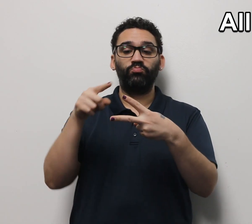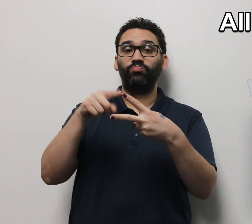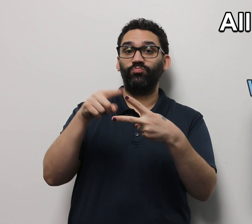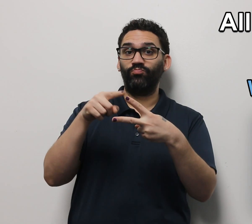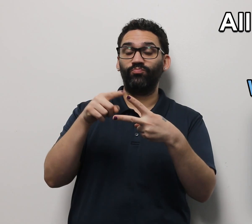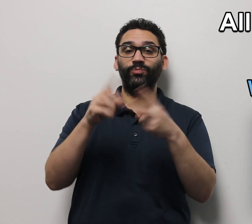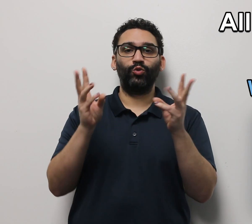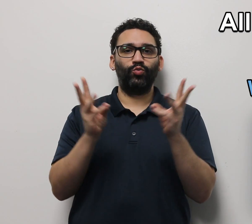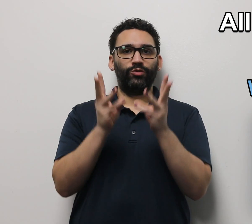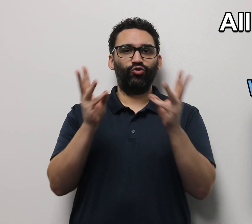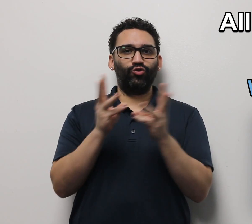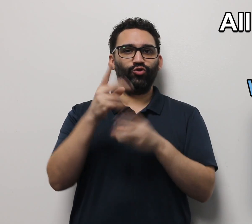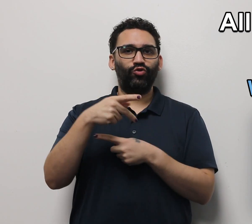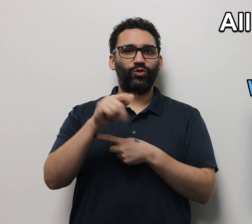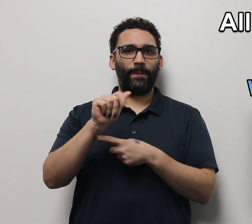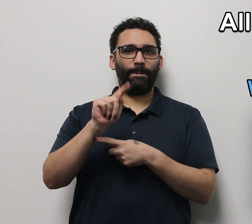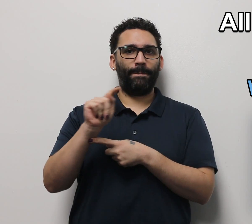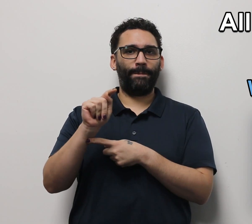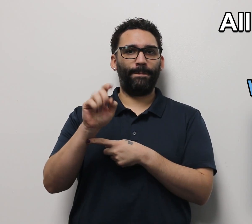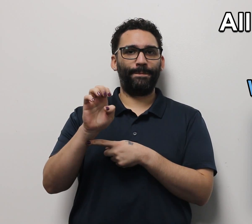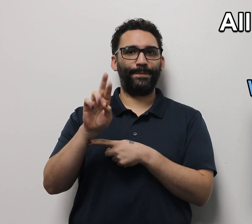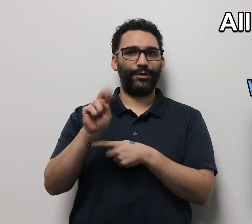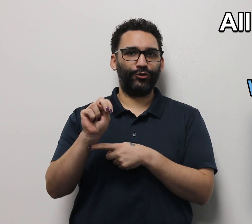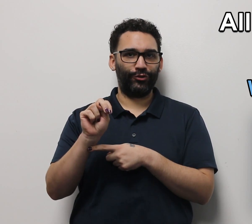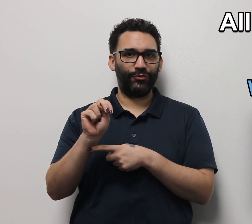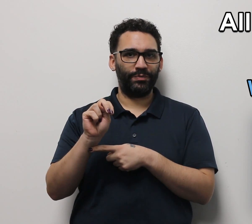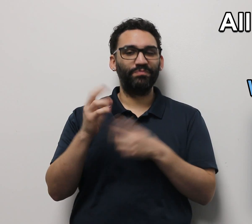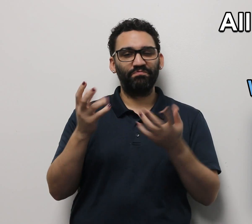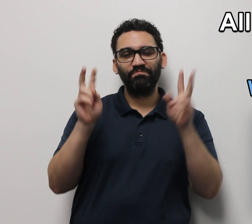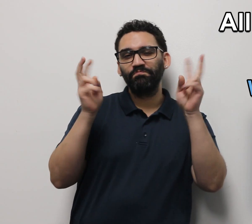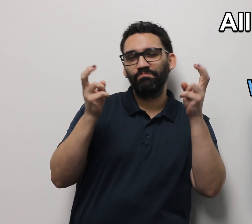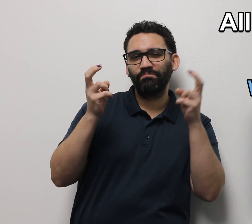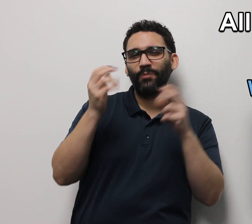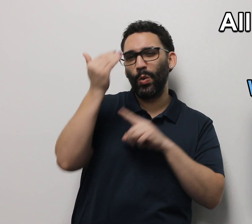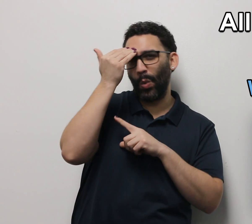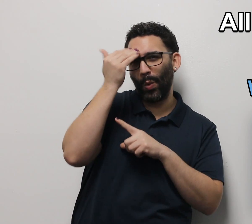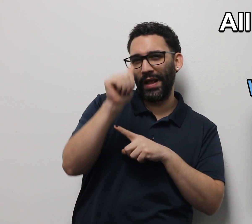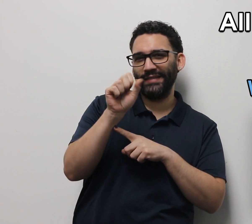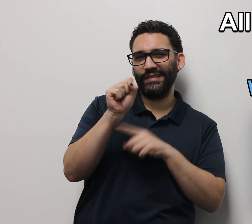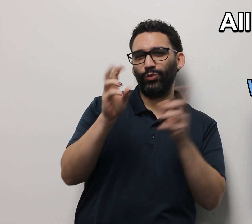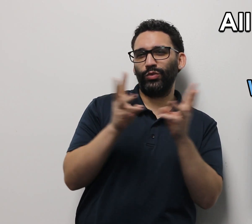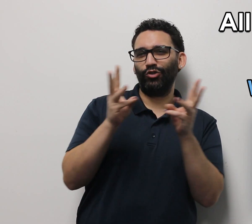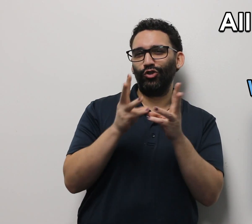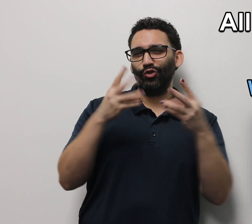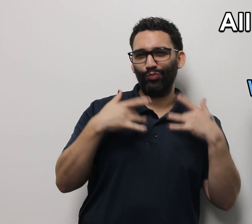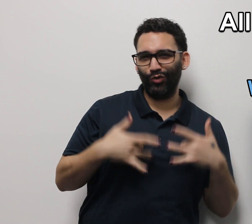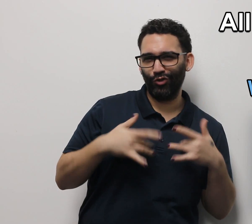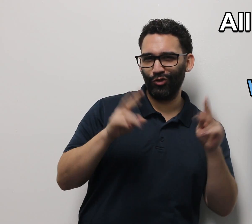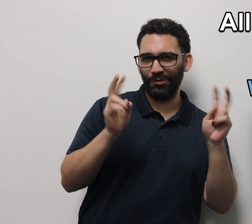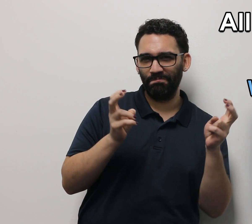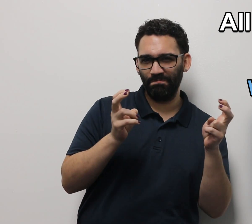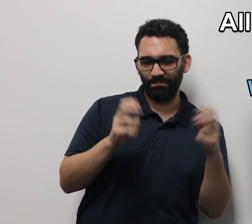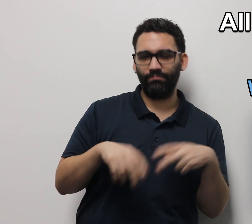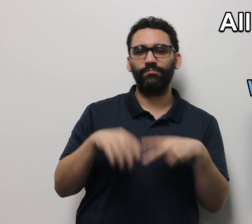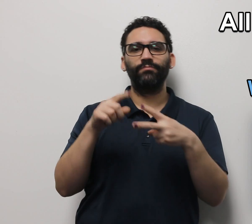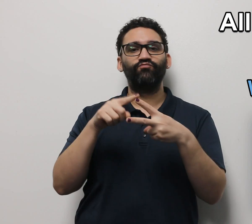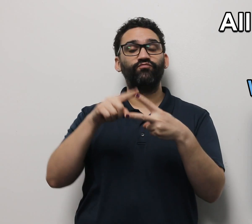To highlight, there are two types of SAD. There's what's known as a winter pattern or a